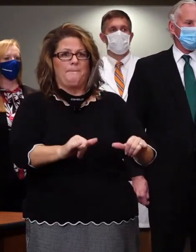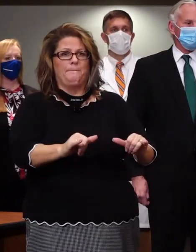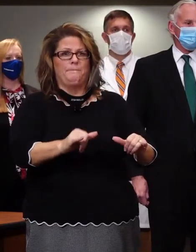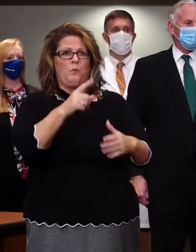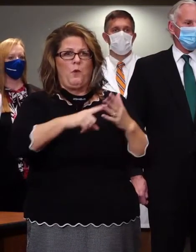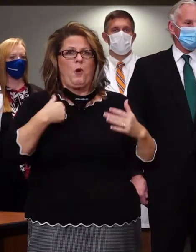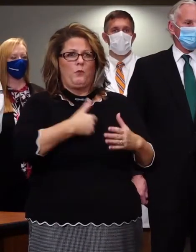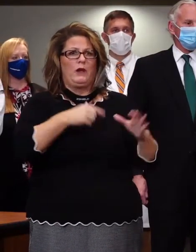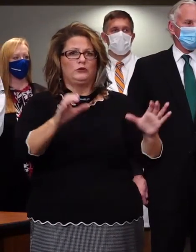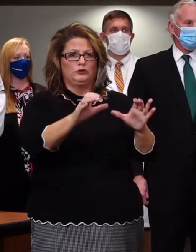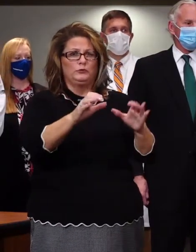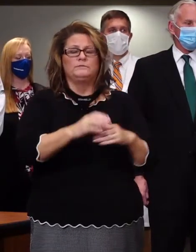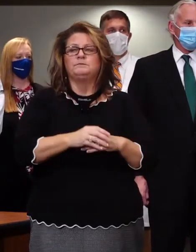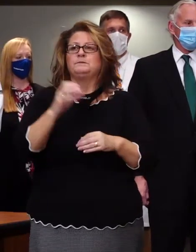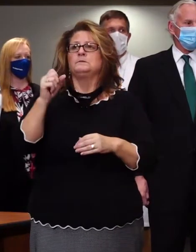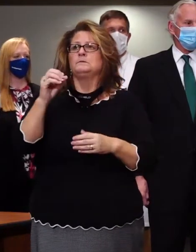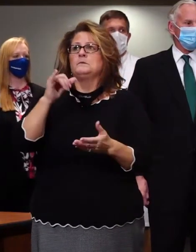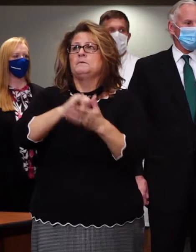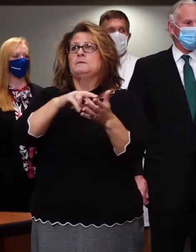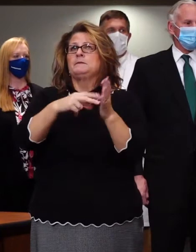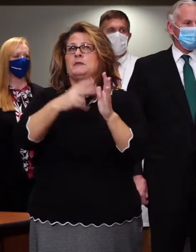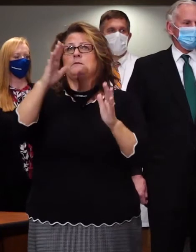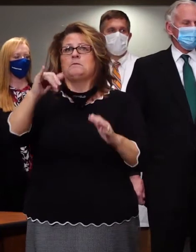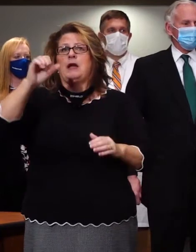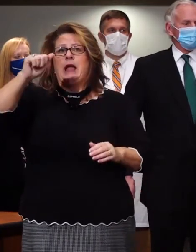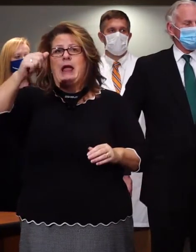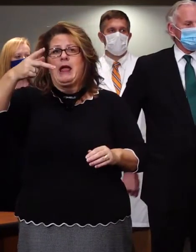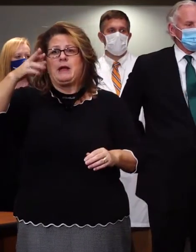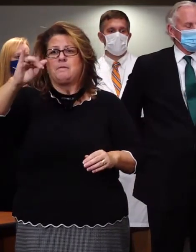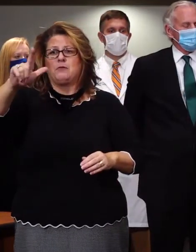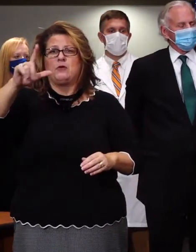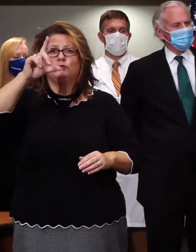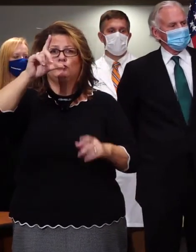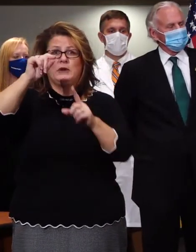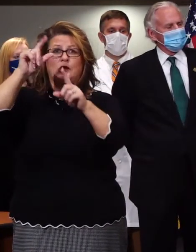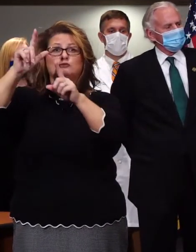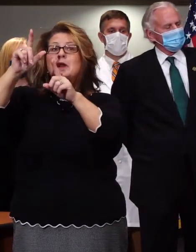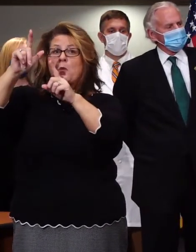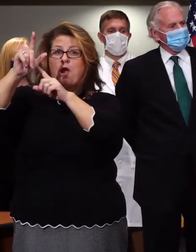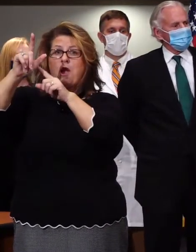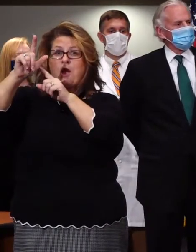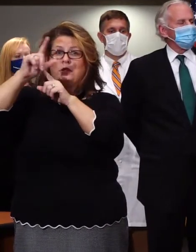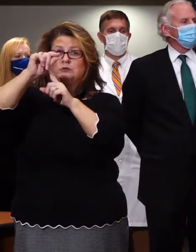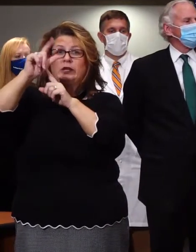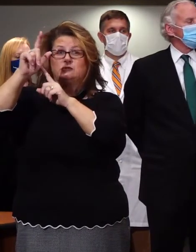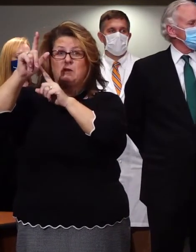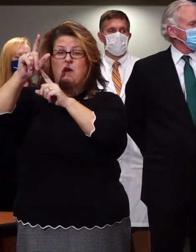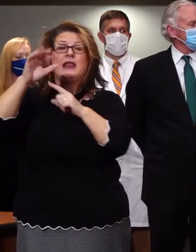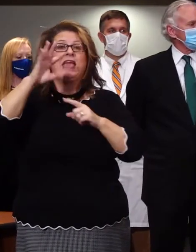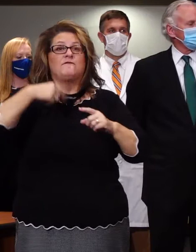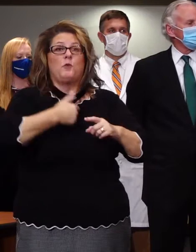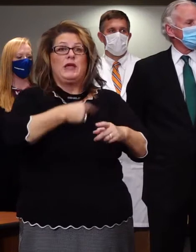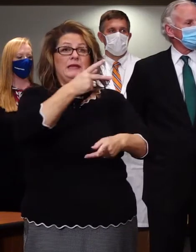by April of 2021, if things don't take a different course,